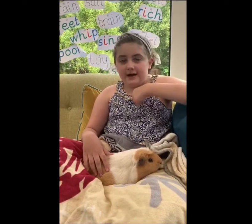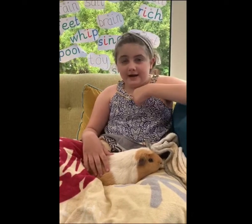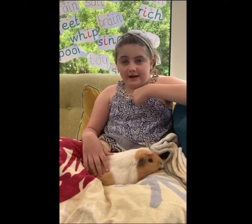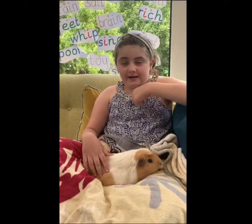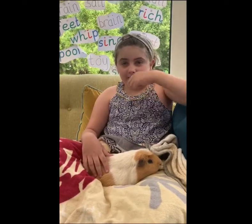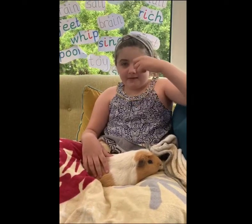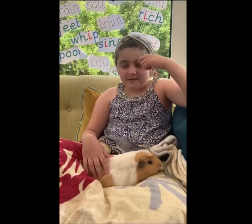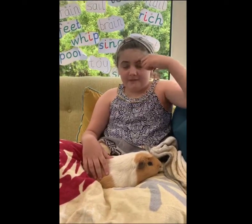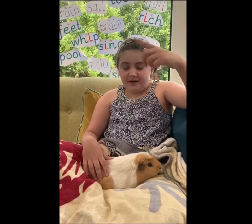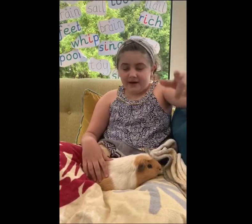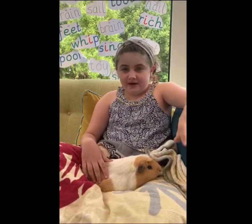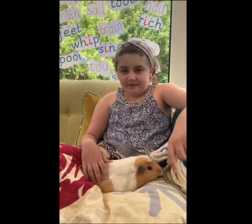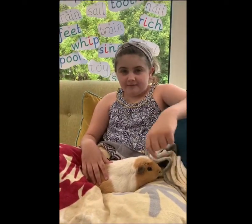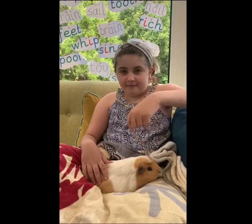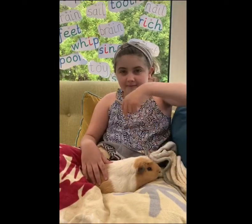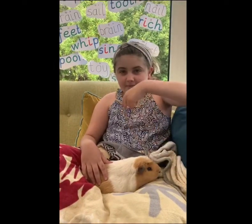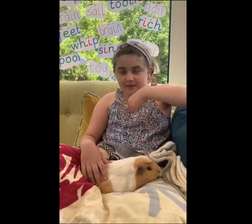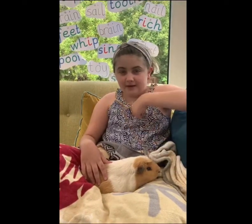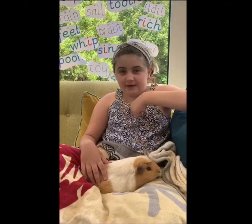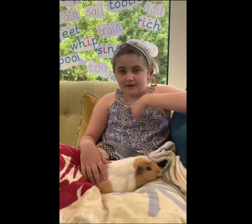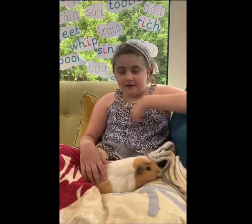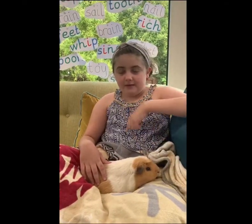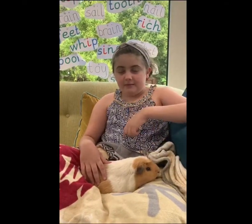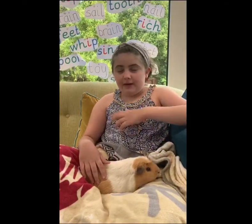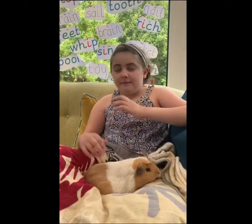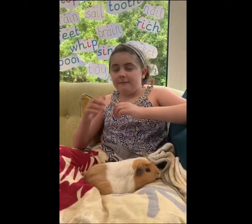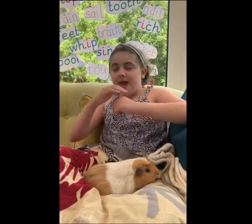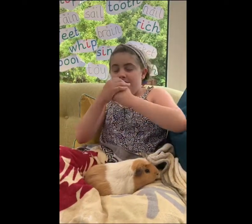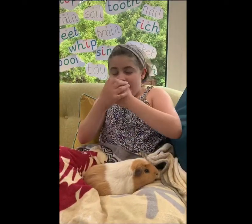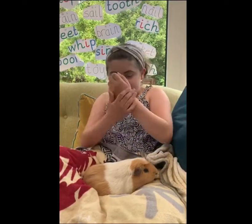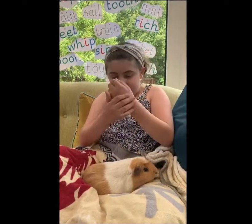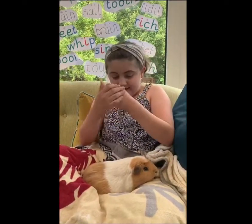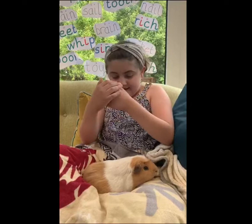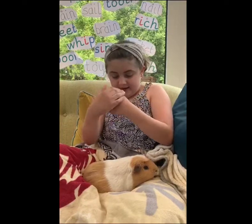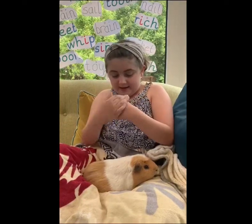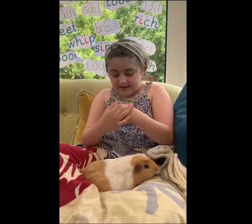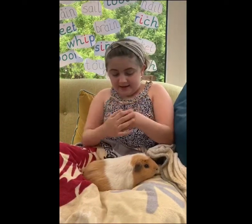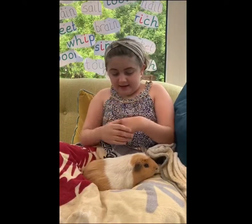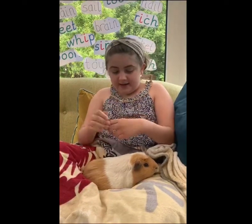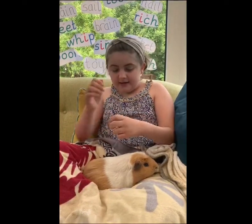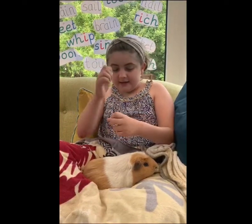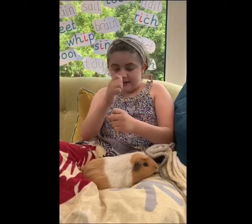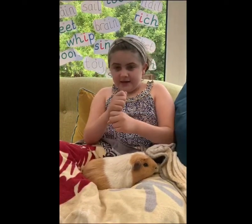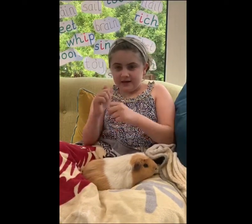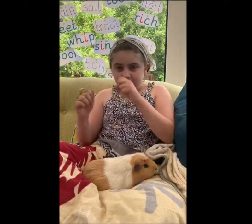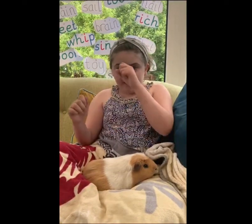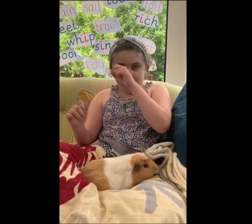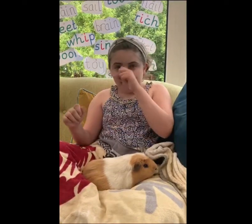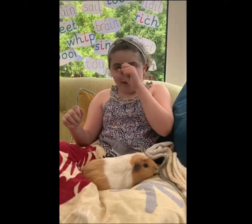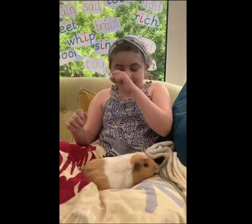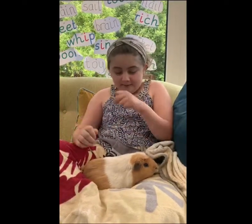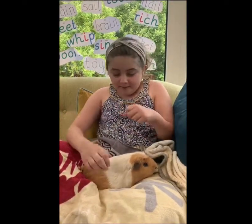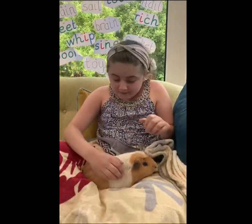dinosaur. I spy my pet guinea pig.